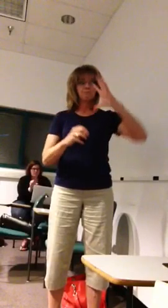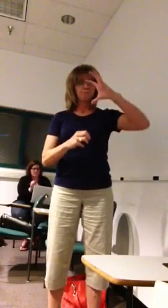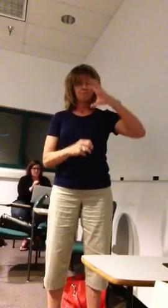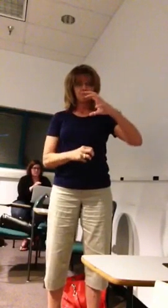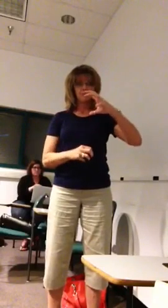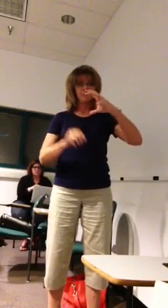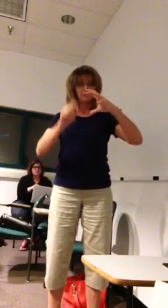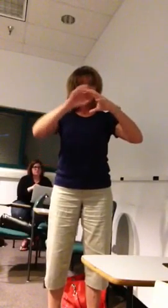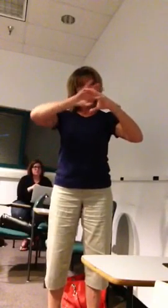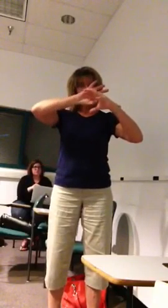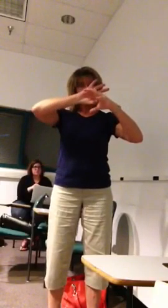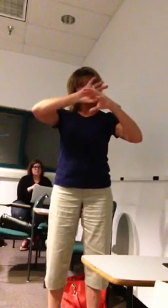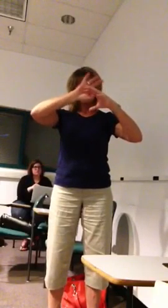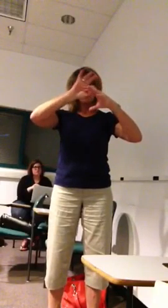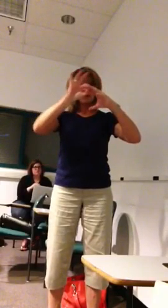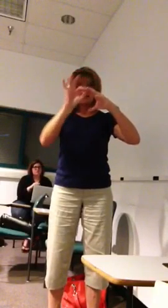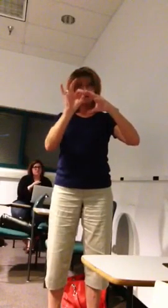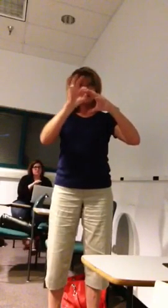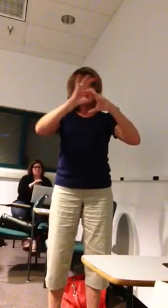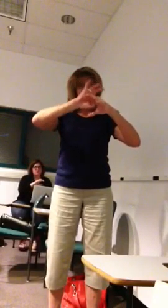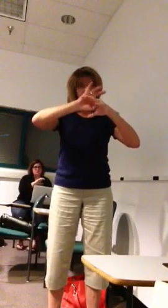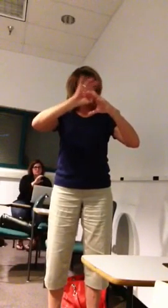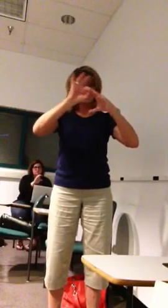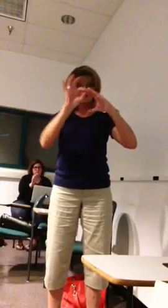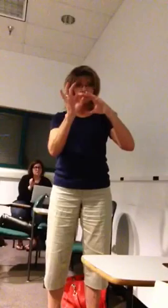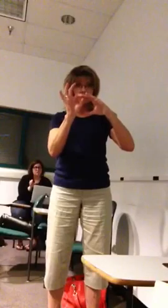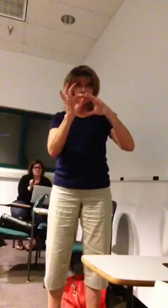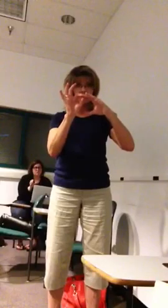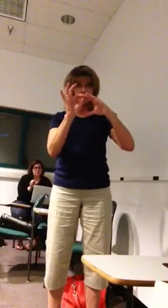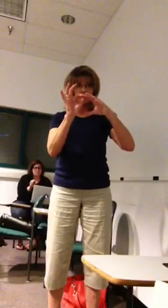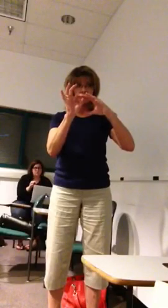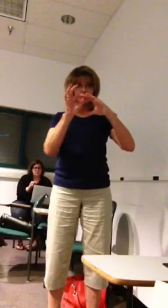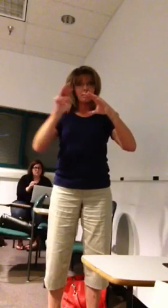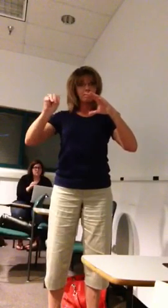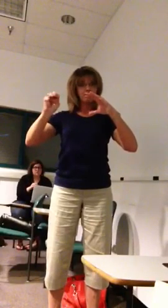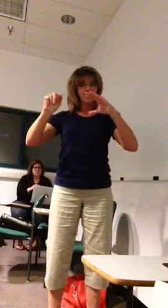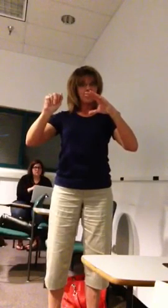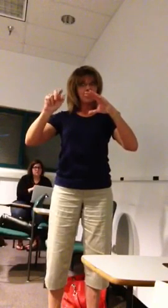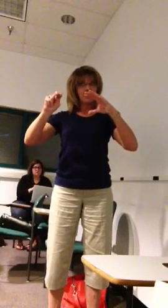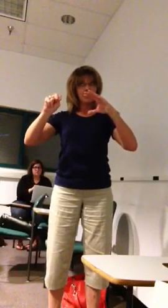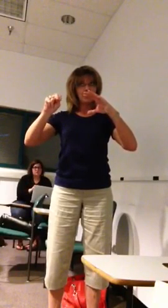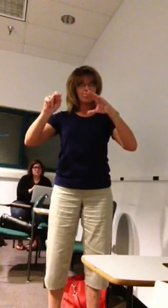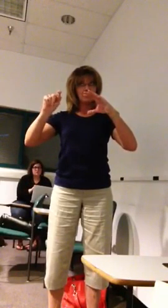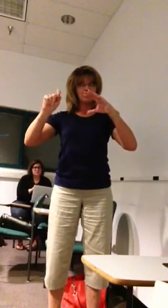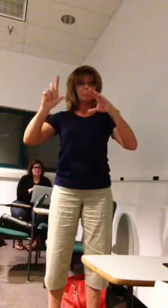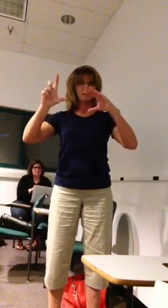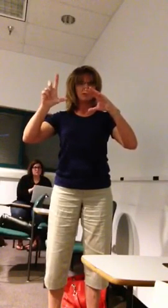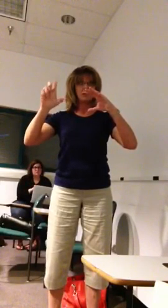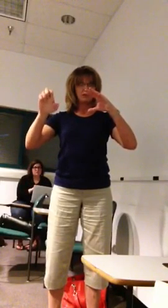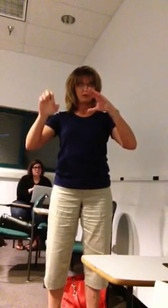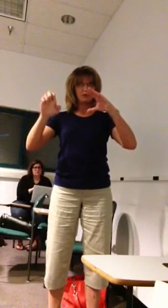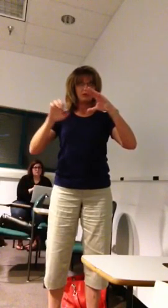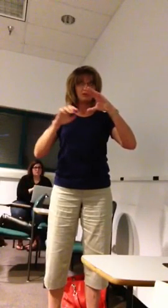the crust and the top layer of the rigid mantle and hold that in my hands. I'm actually holding the tectonic